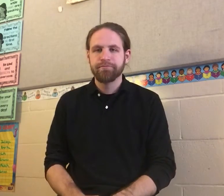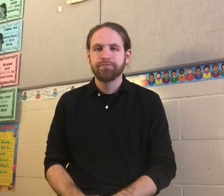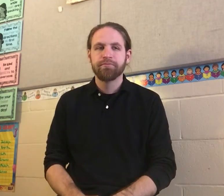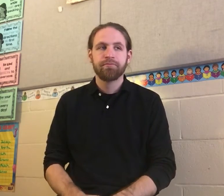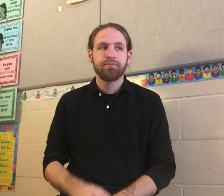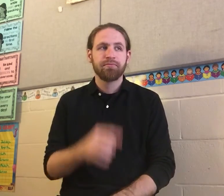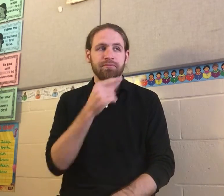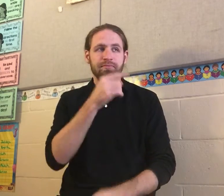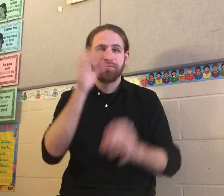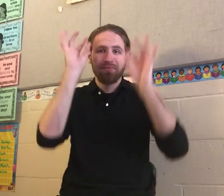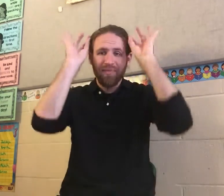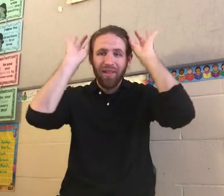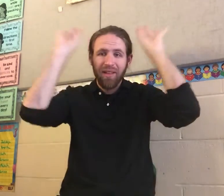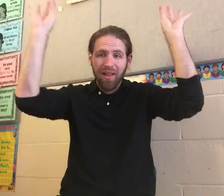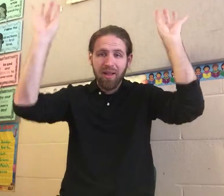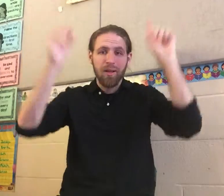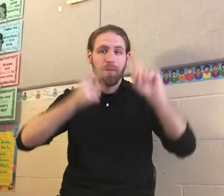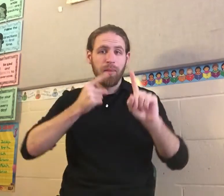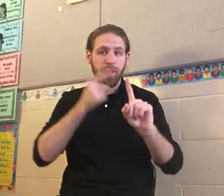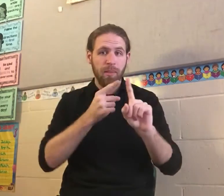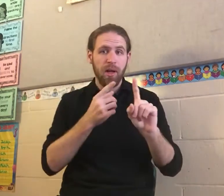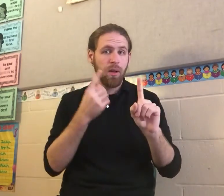Antennae are primarily used for smell and touch,